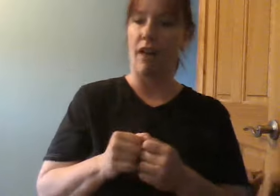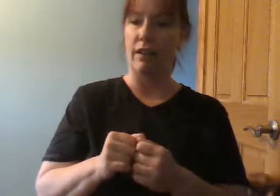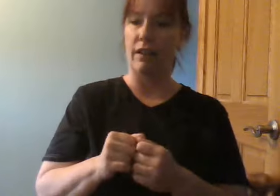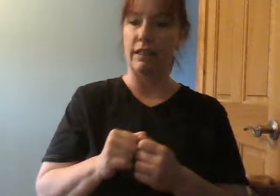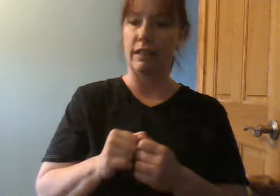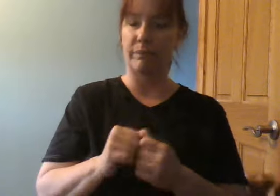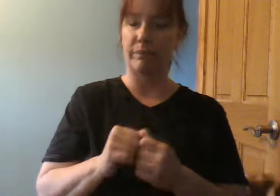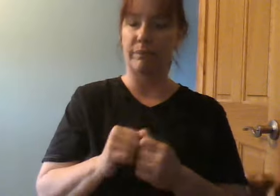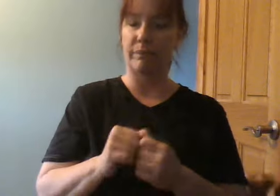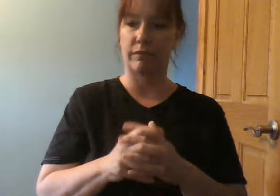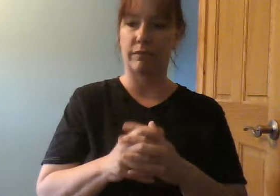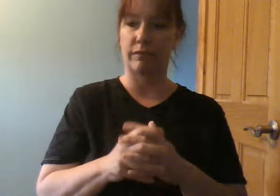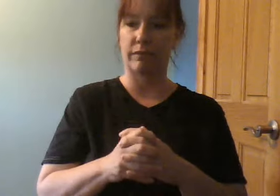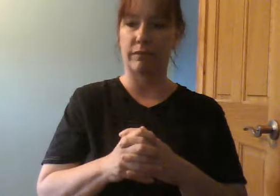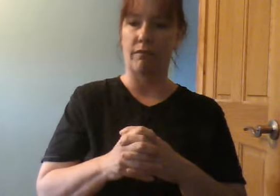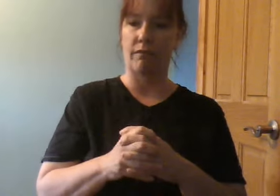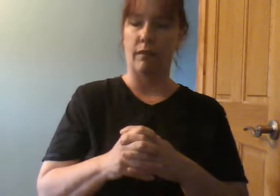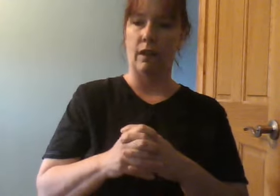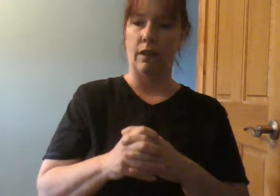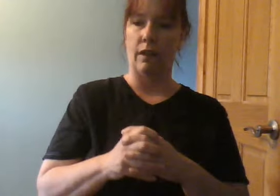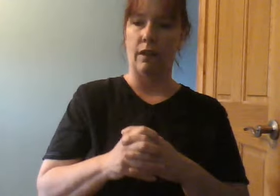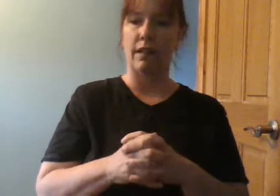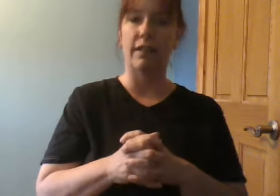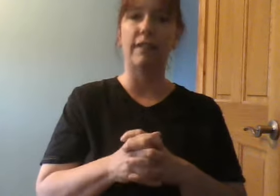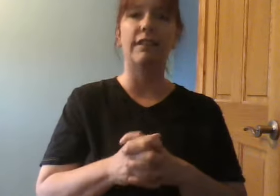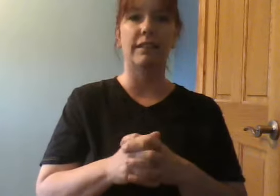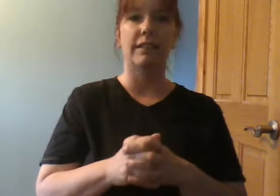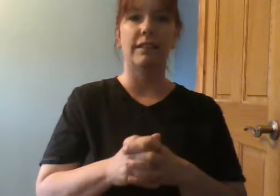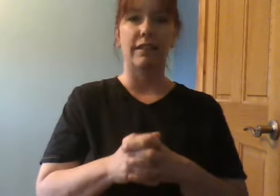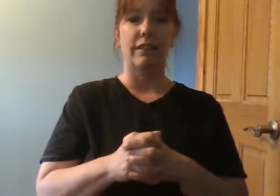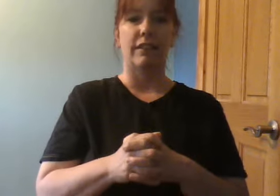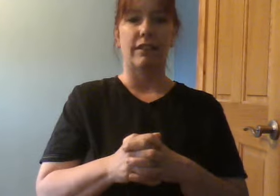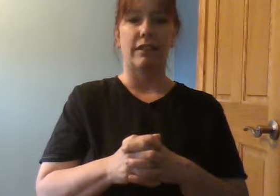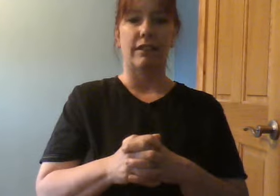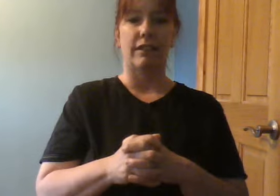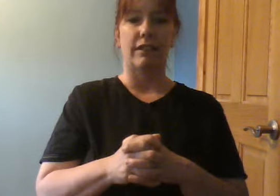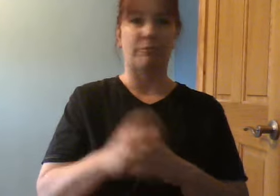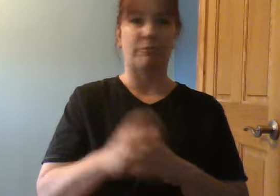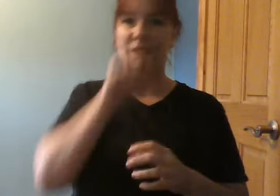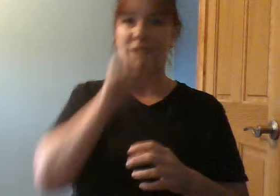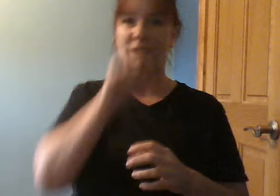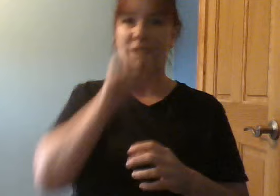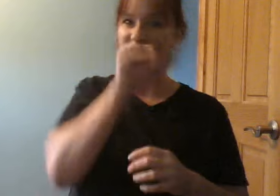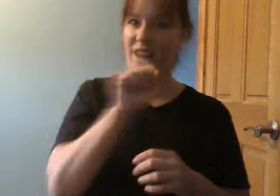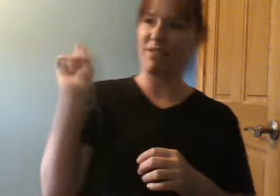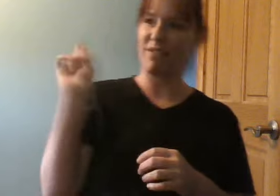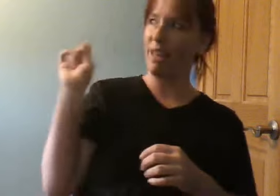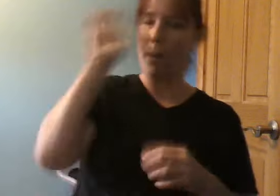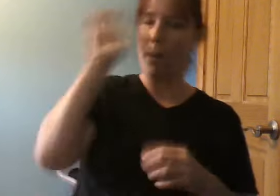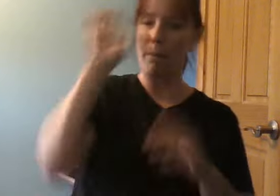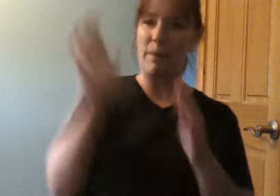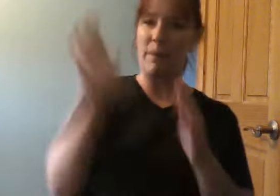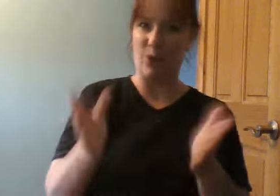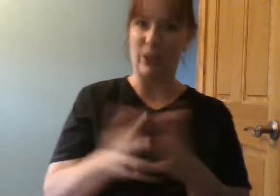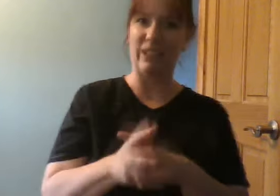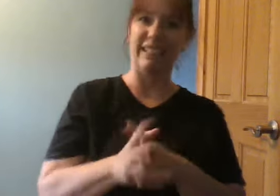you call it, where he got paid. And I love that picture. I like the picture of him getting into medical school a lot better, but I mean, I like that